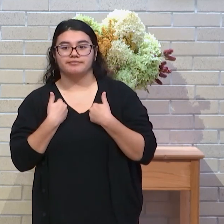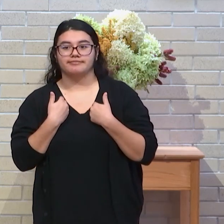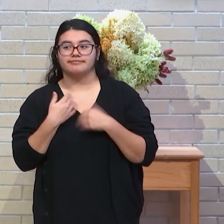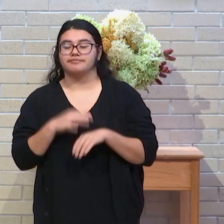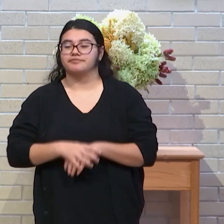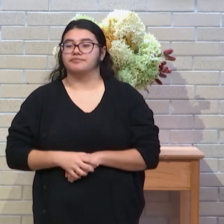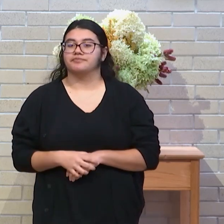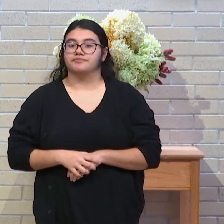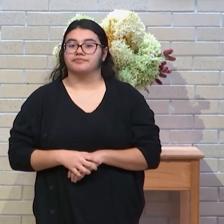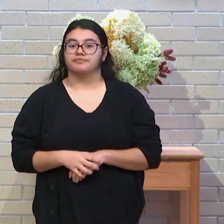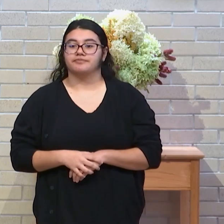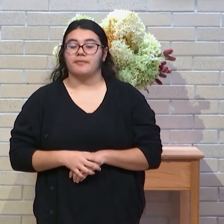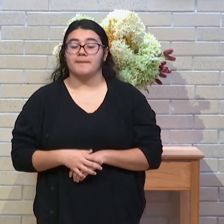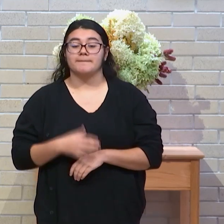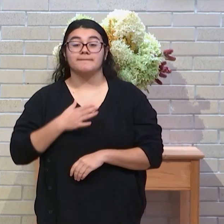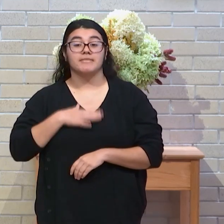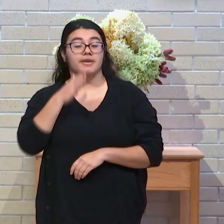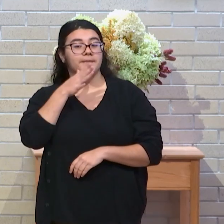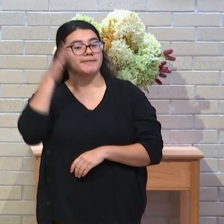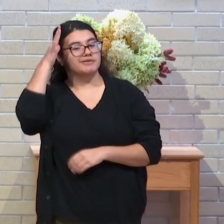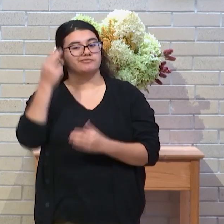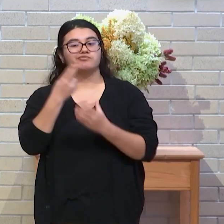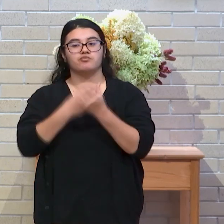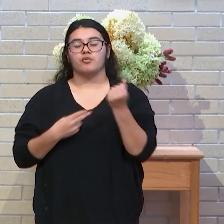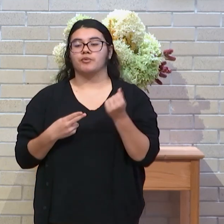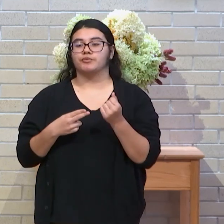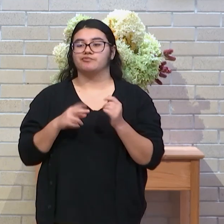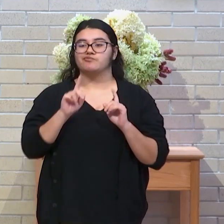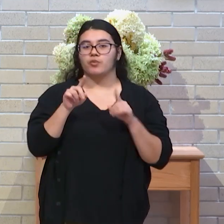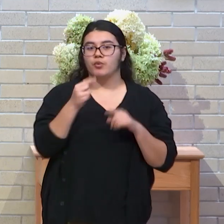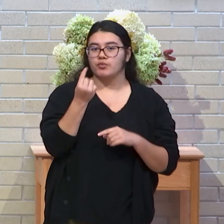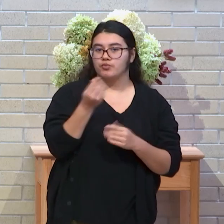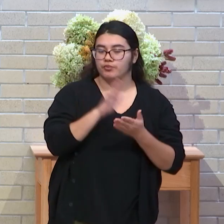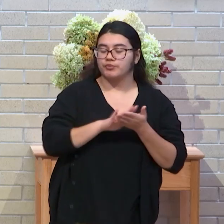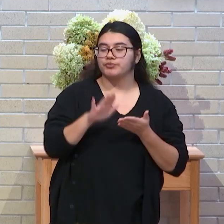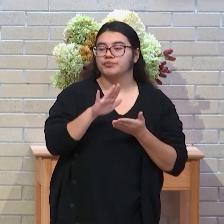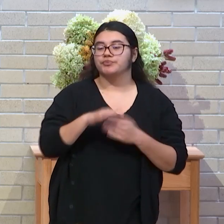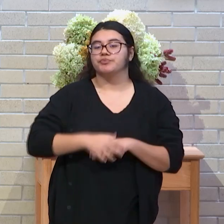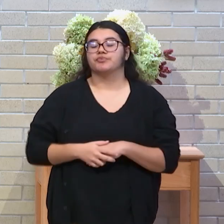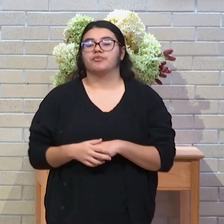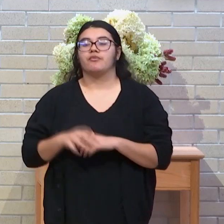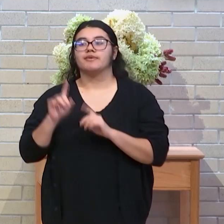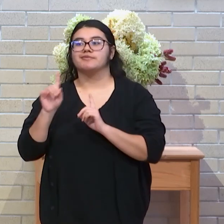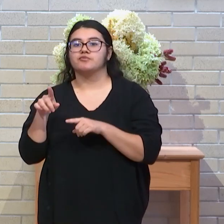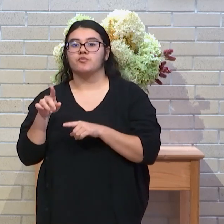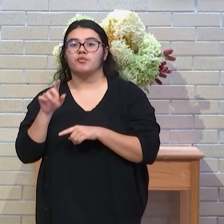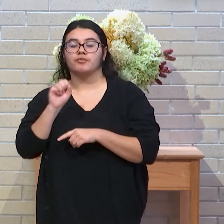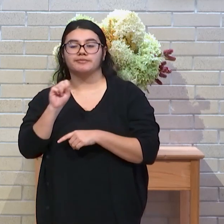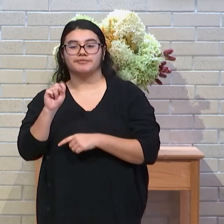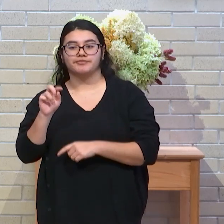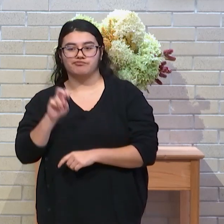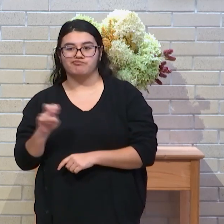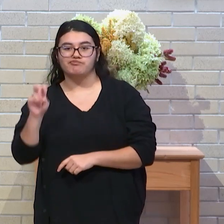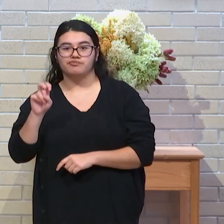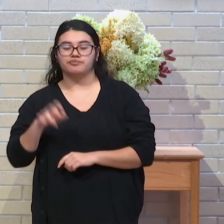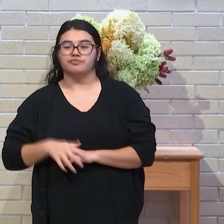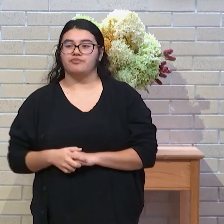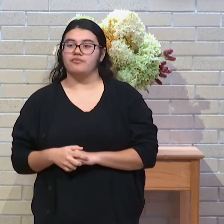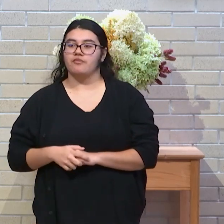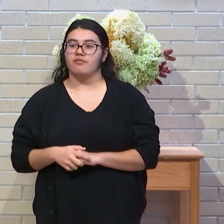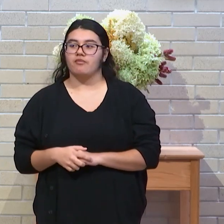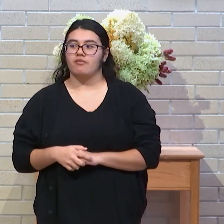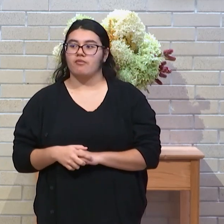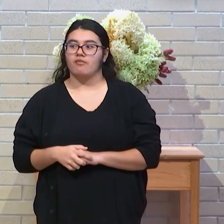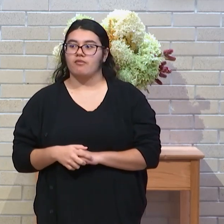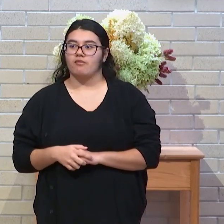of my parents went to Goshen and did a semester-long SST in Costa Rica, and I grew up hearing their stories. I too wanted an